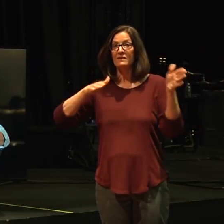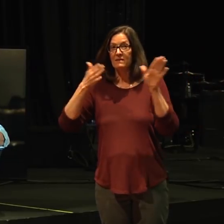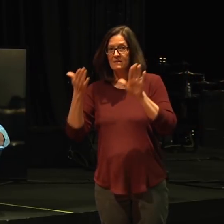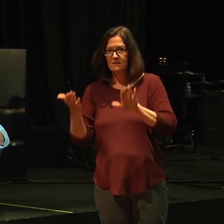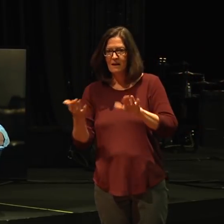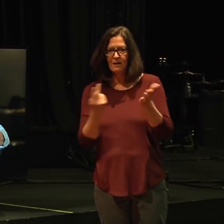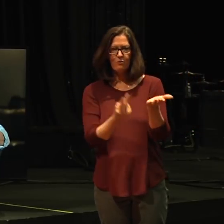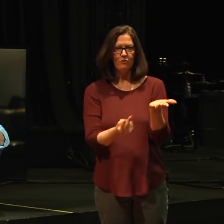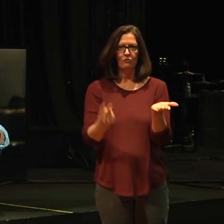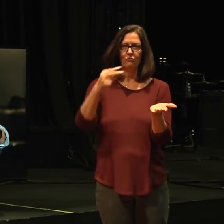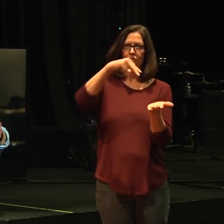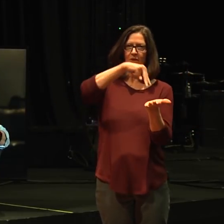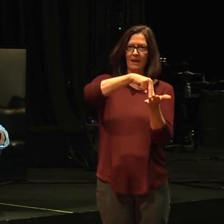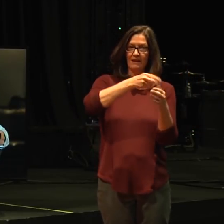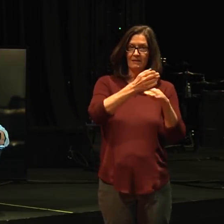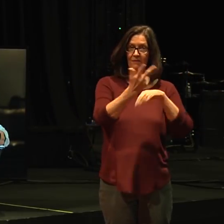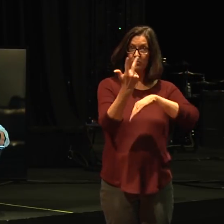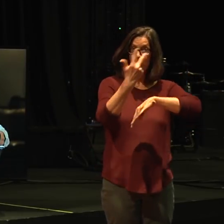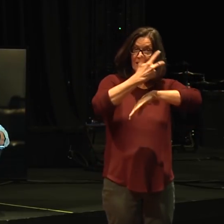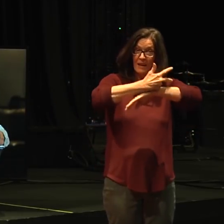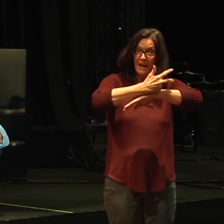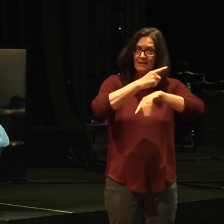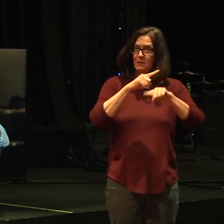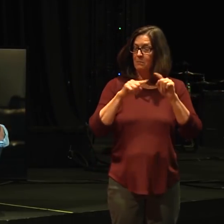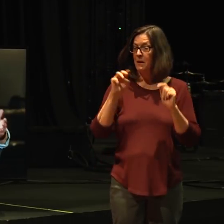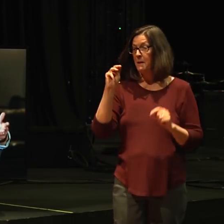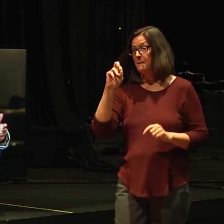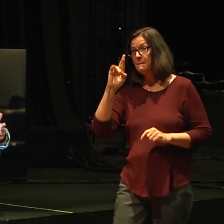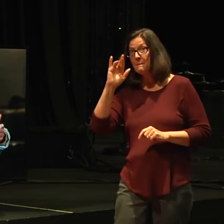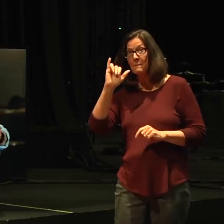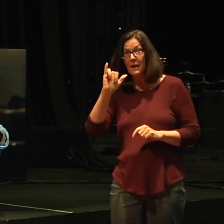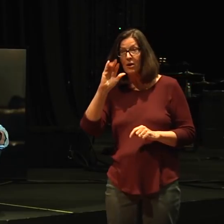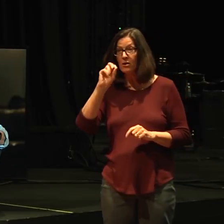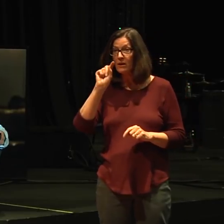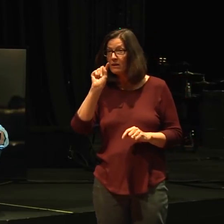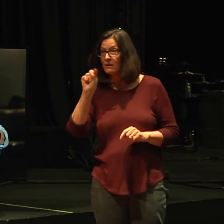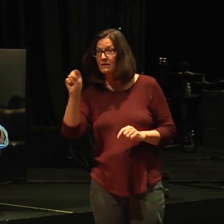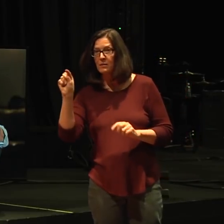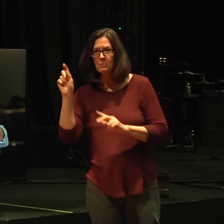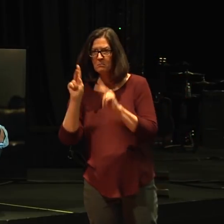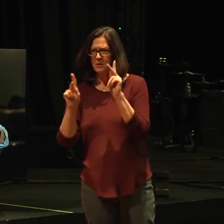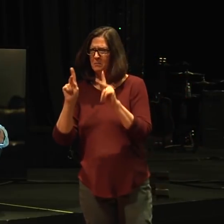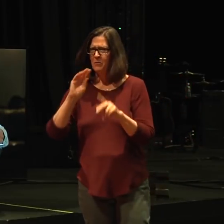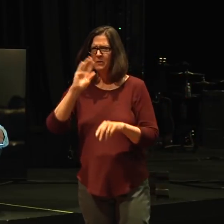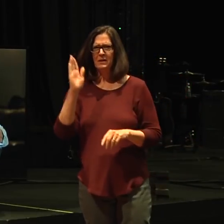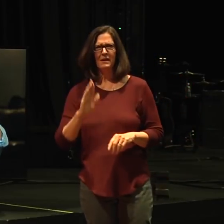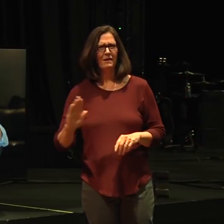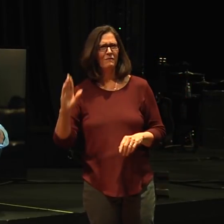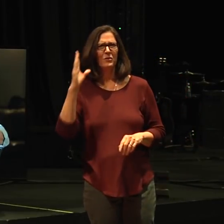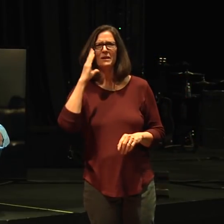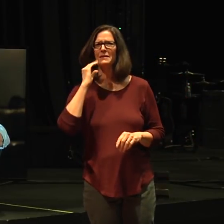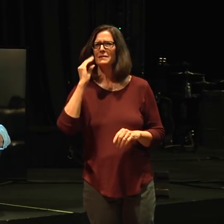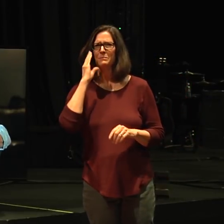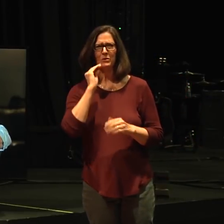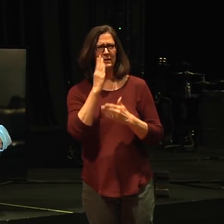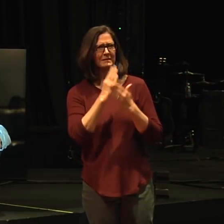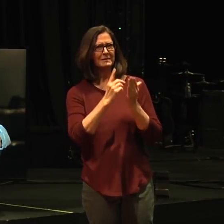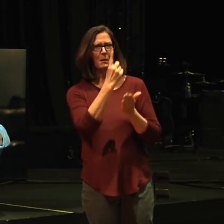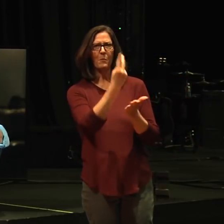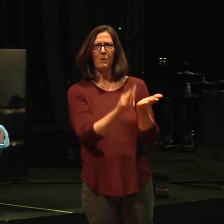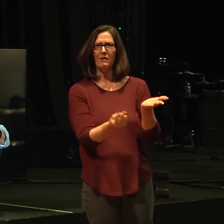day. But Mary, nor anybody else had ever seen that or experienced anything like that